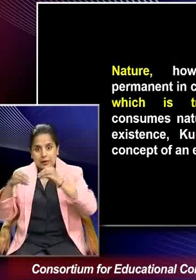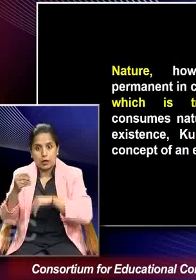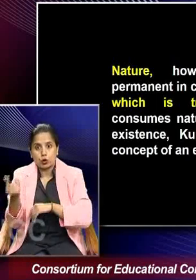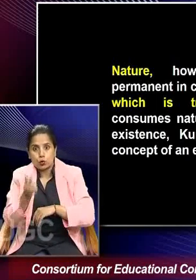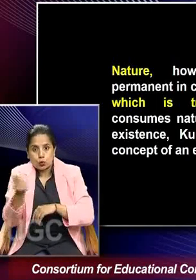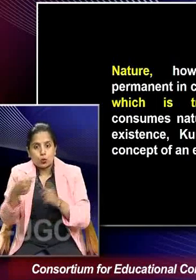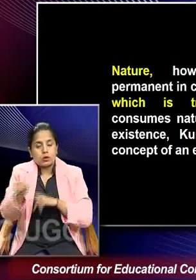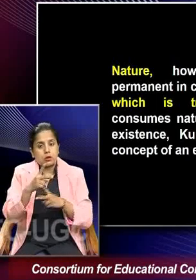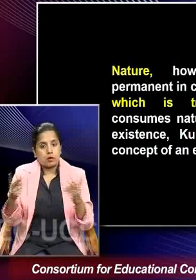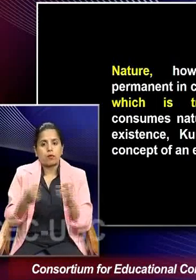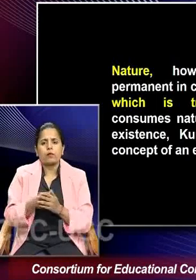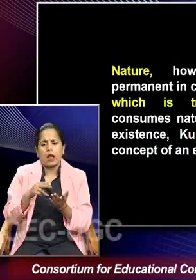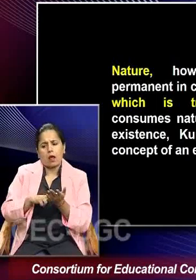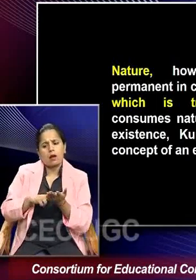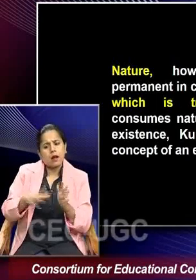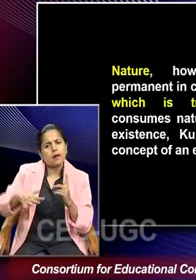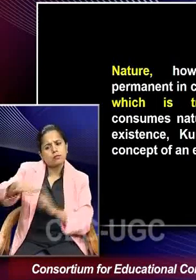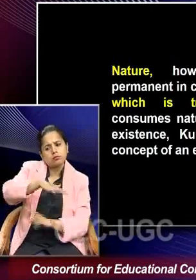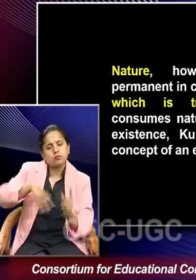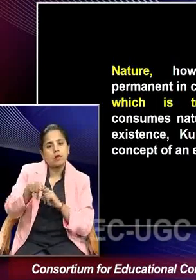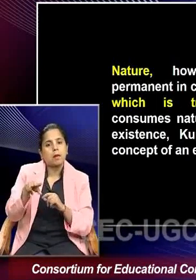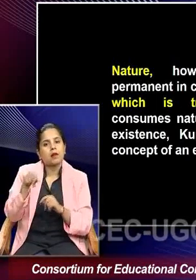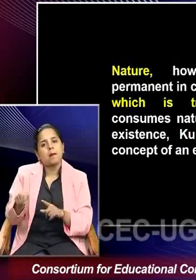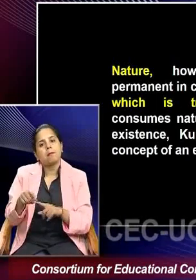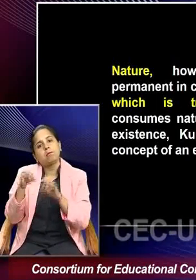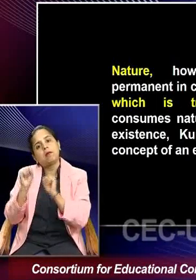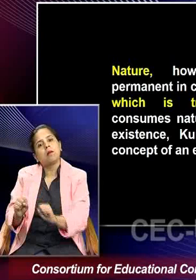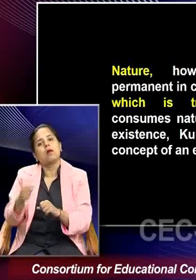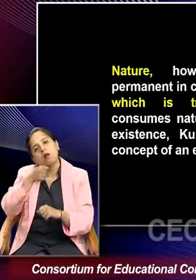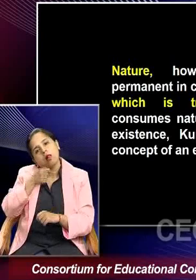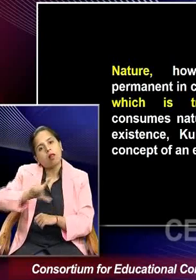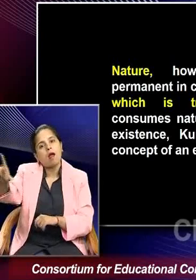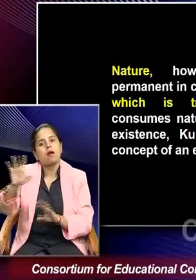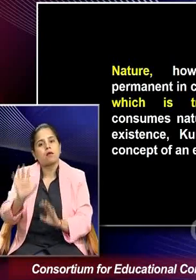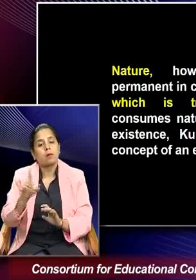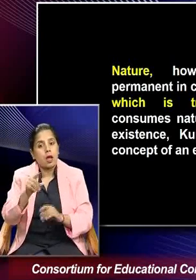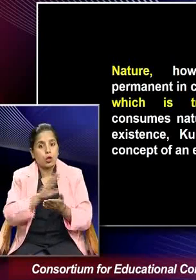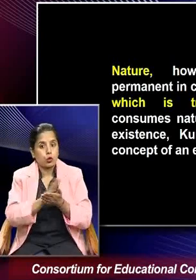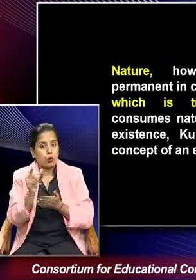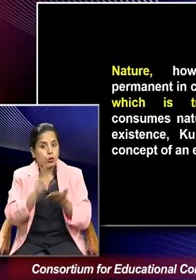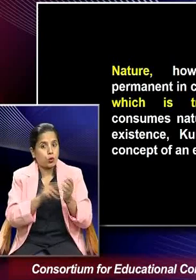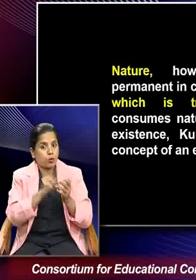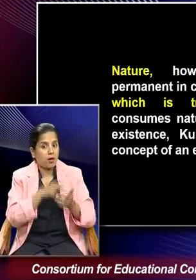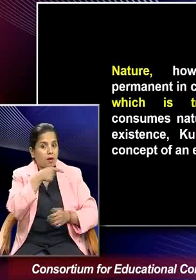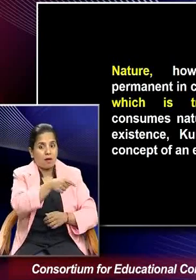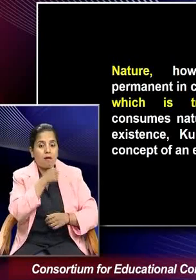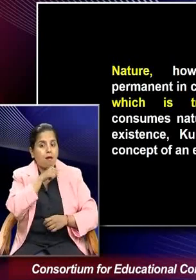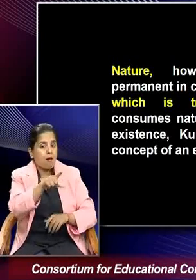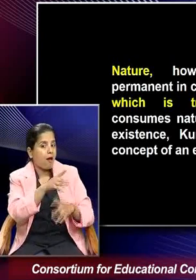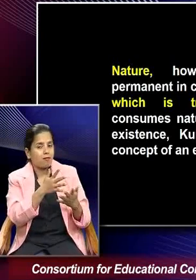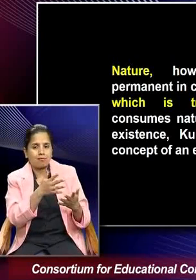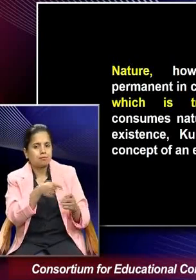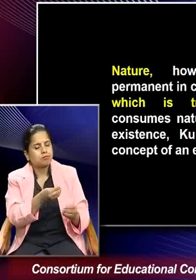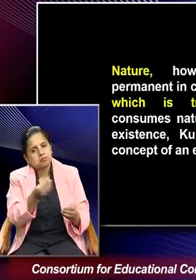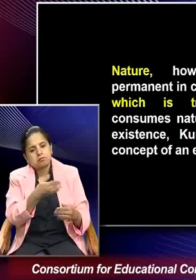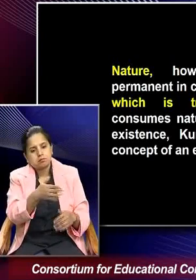him, nature is considered permanent in comparison to human life, which is transient.